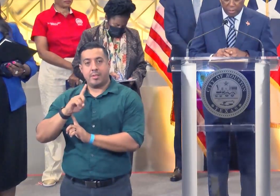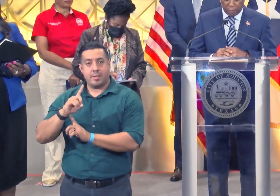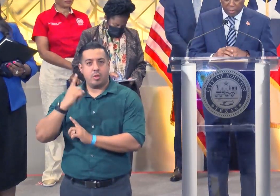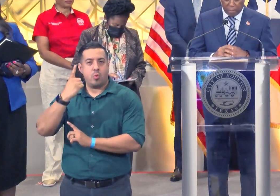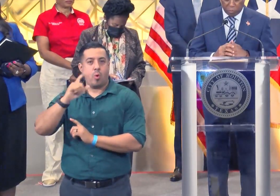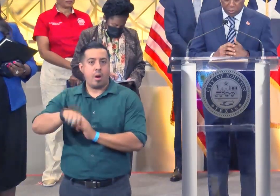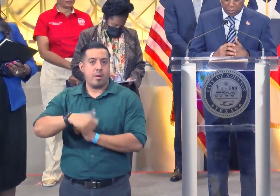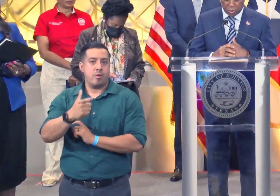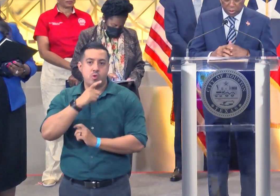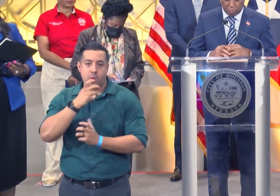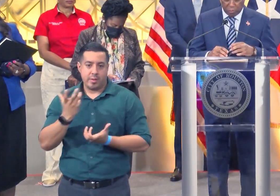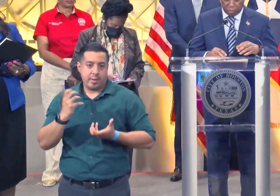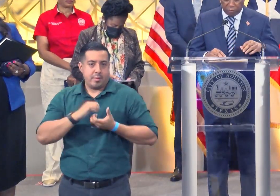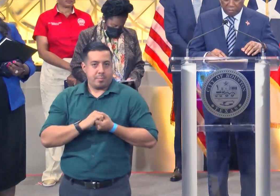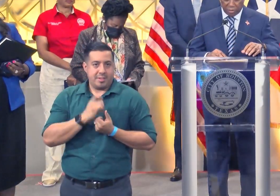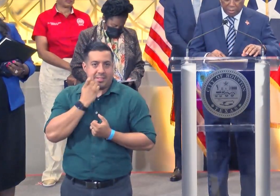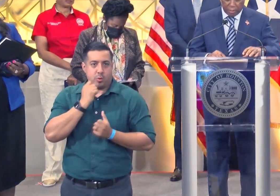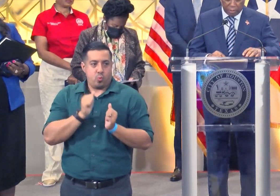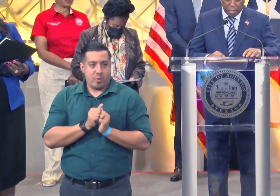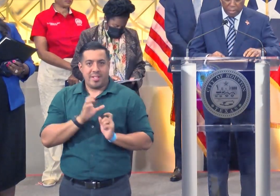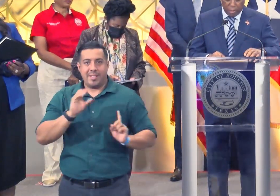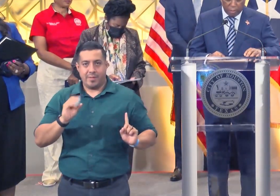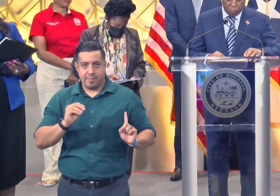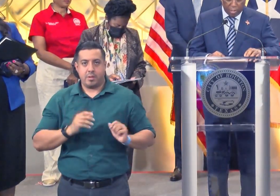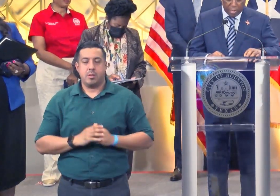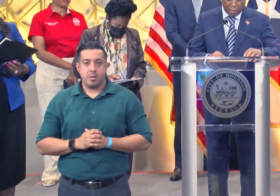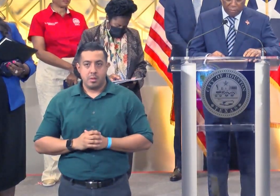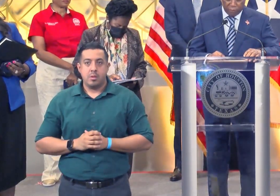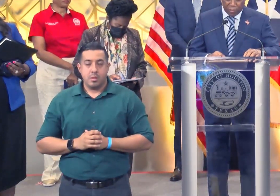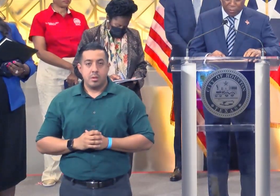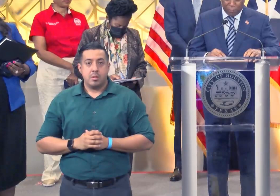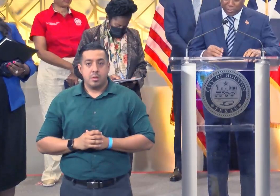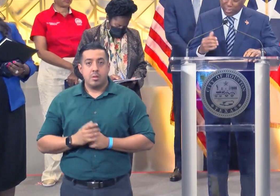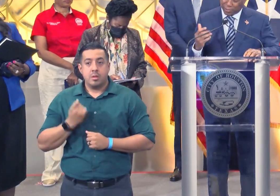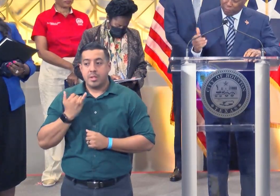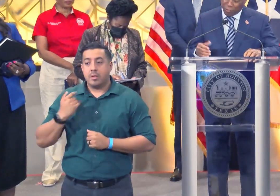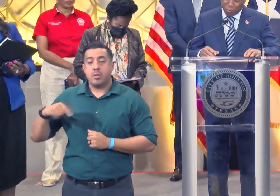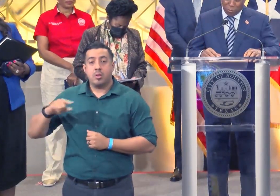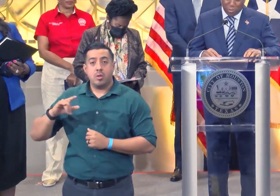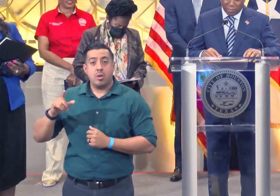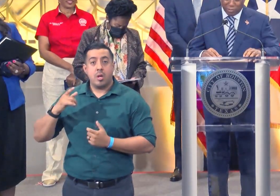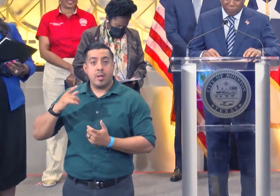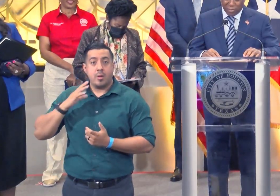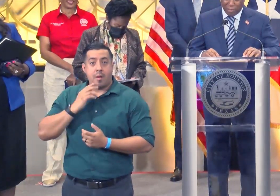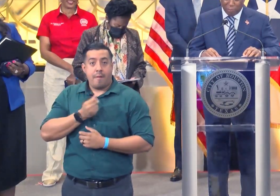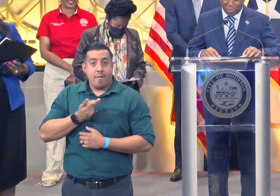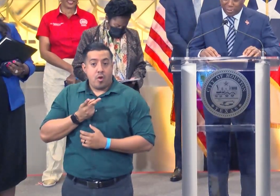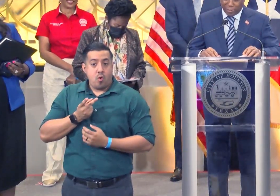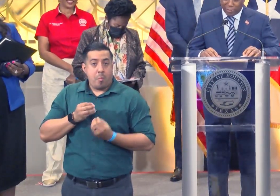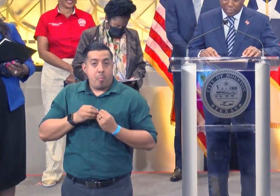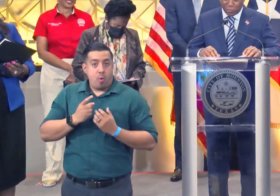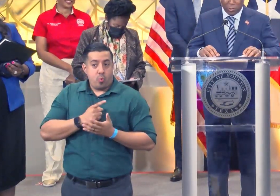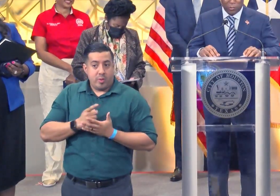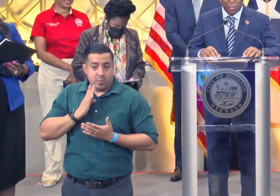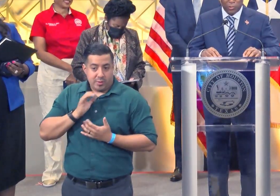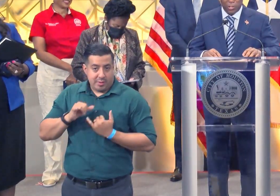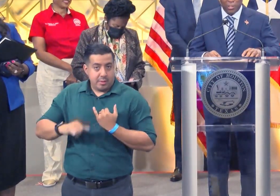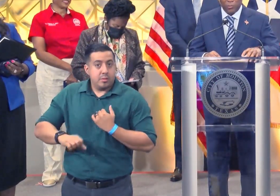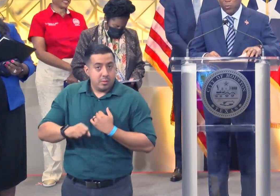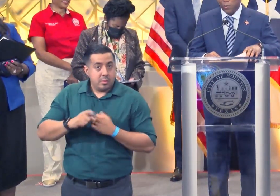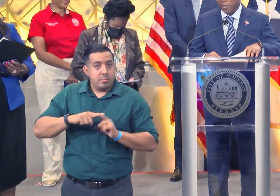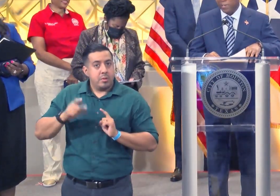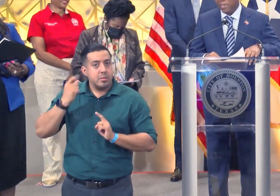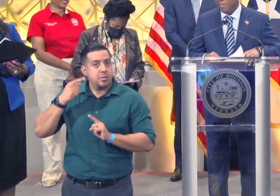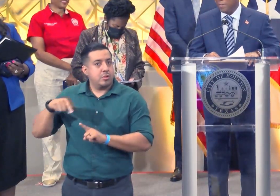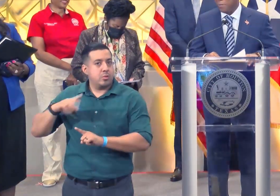one and the collaboration that she's made with 50. And we have her for just a few more weeks. But as you can see, she